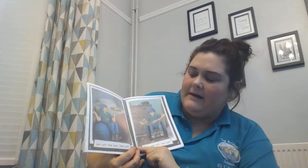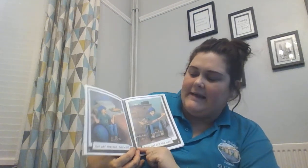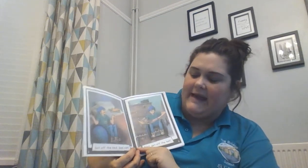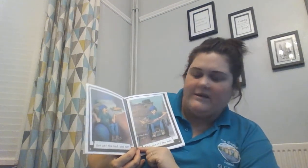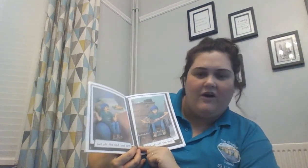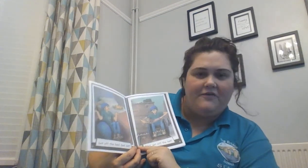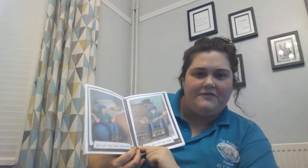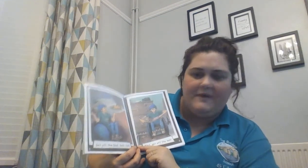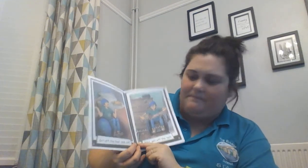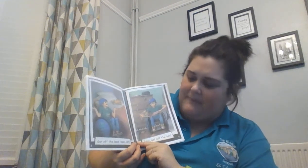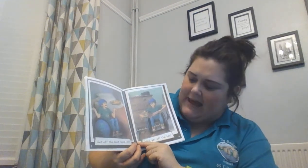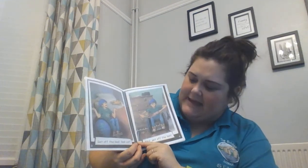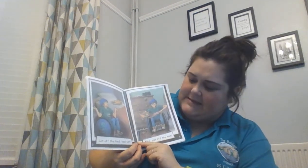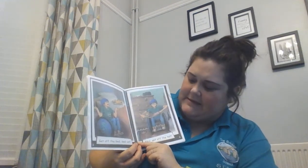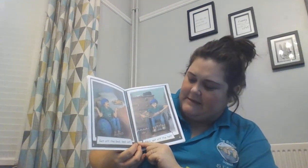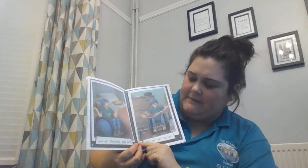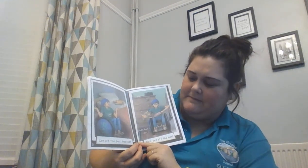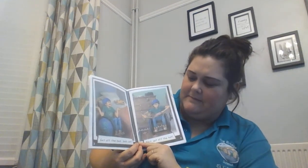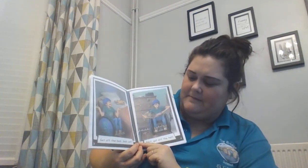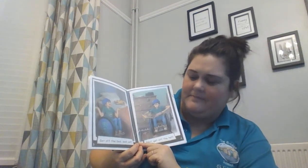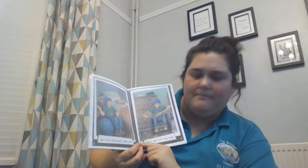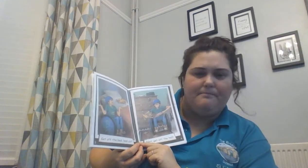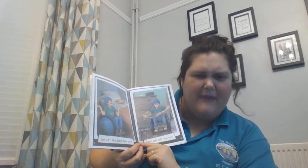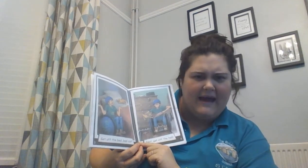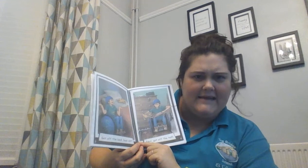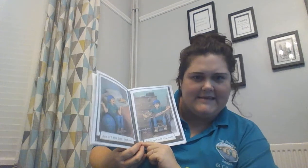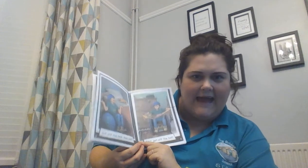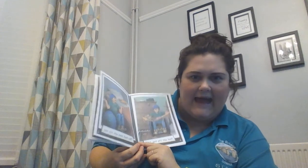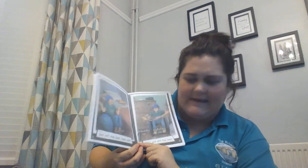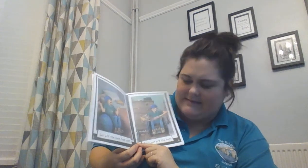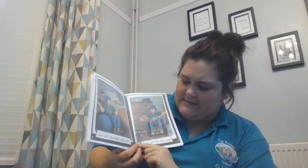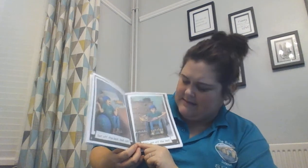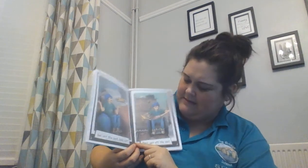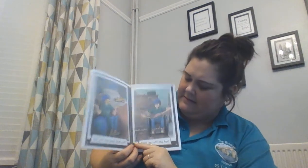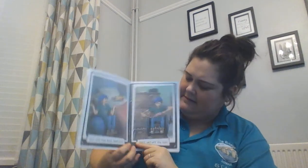Get off the bed, bad cat.